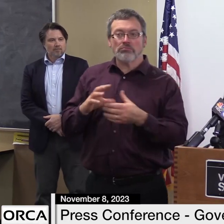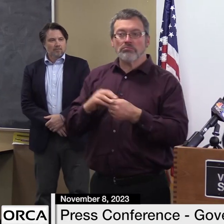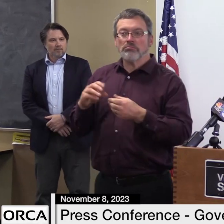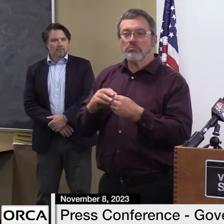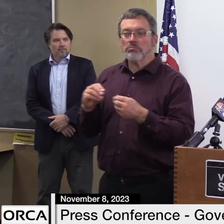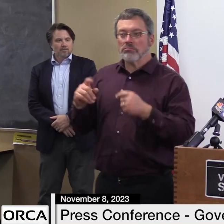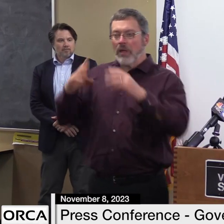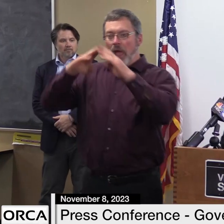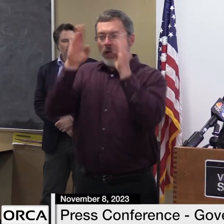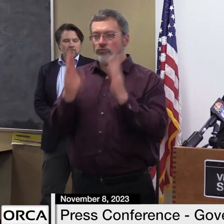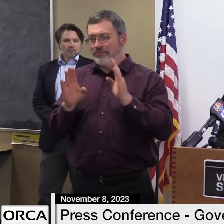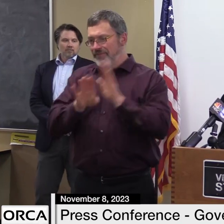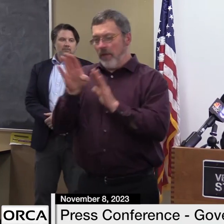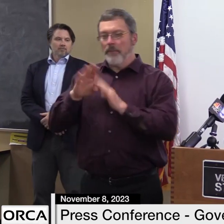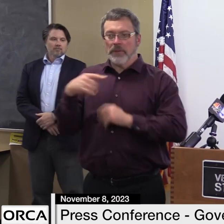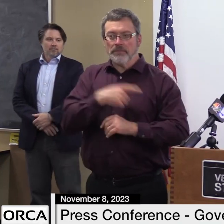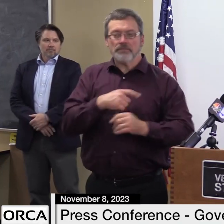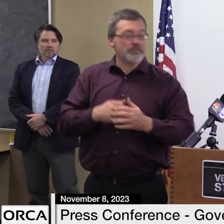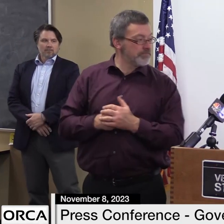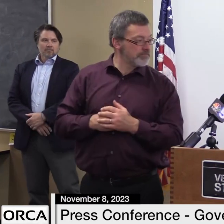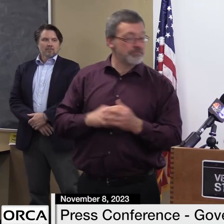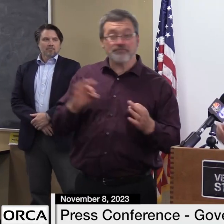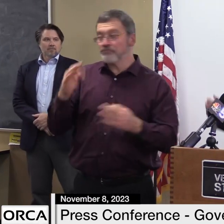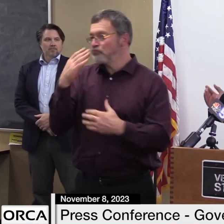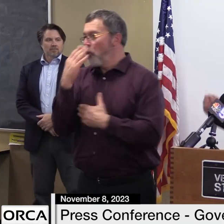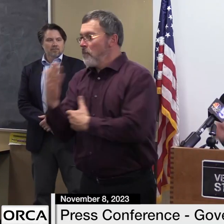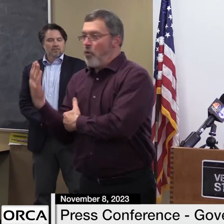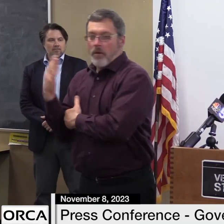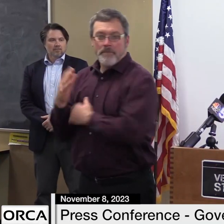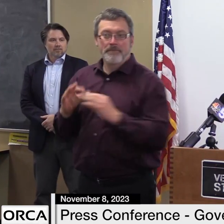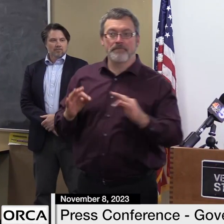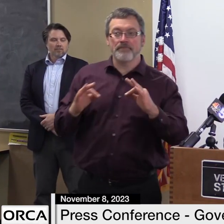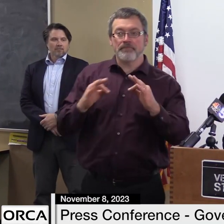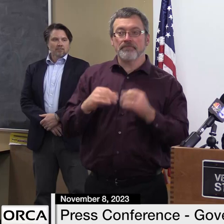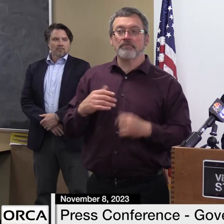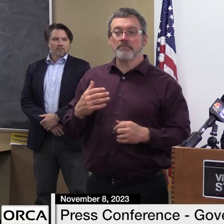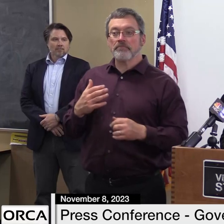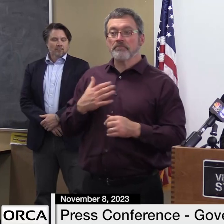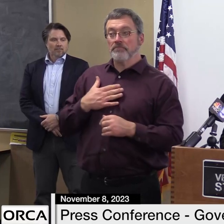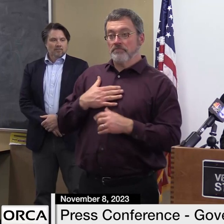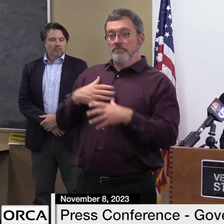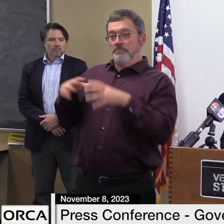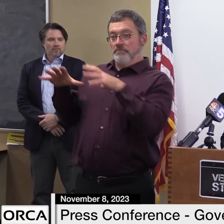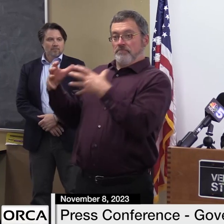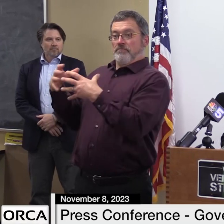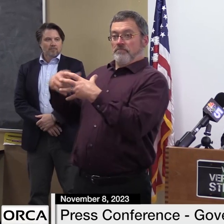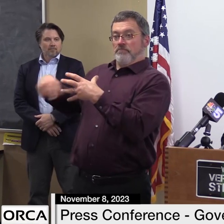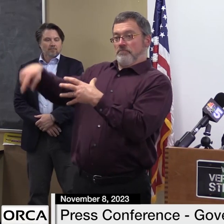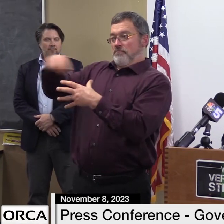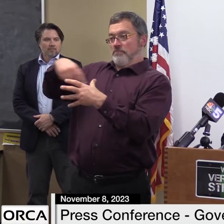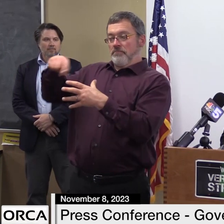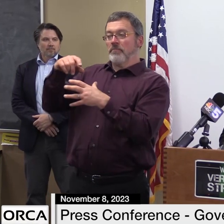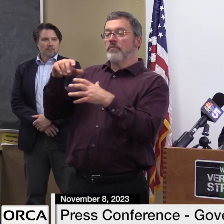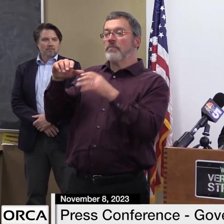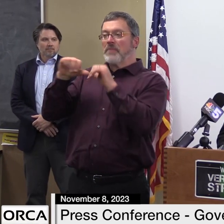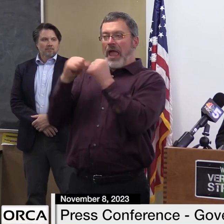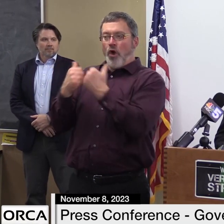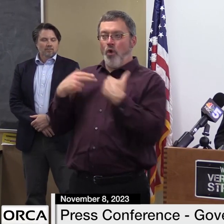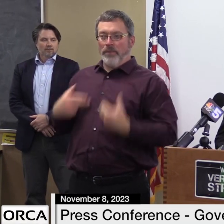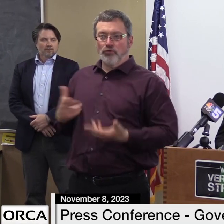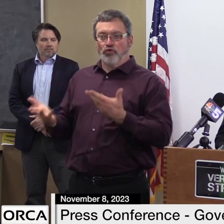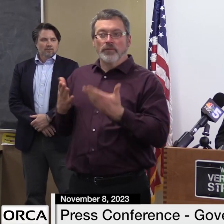Thank you, Governor. Good morning. You'll see my colleagues from AHS here. We've been working as a cross-agency